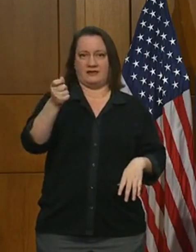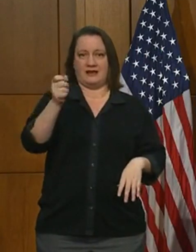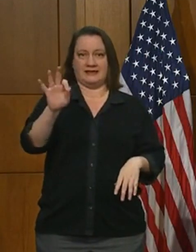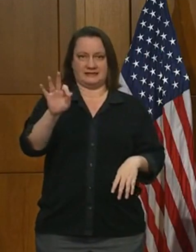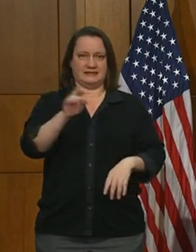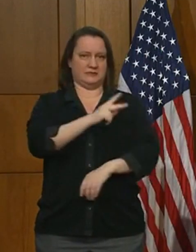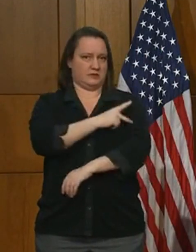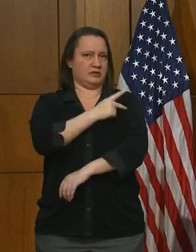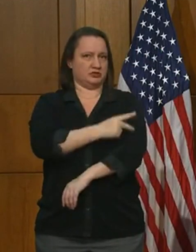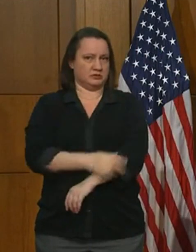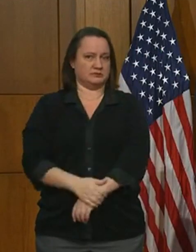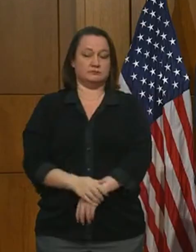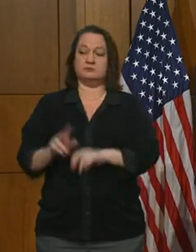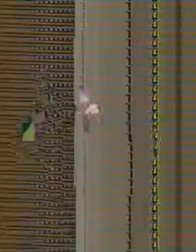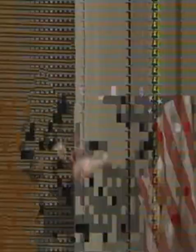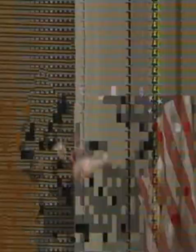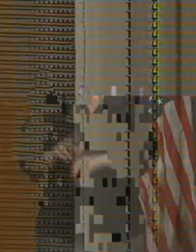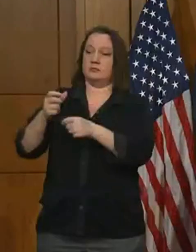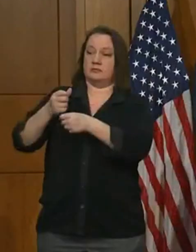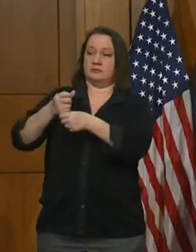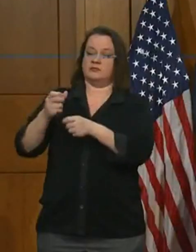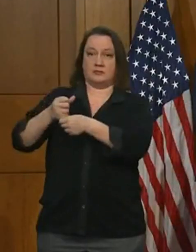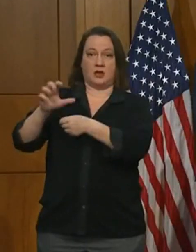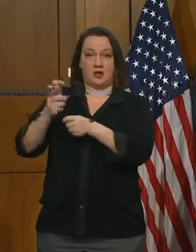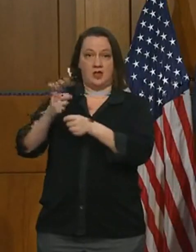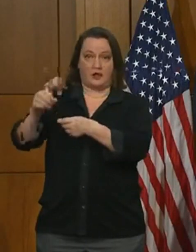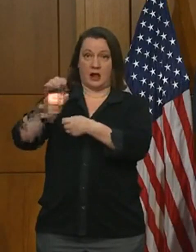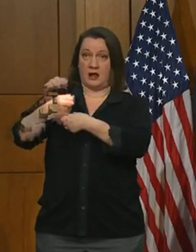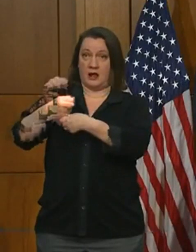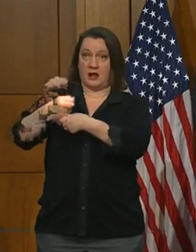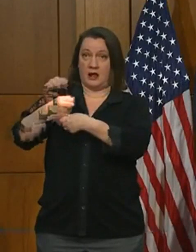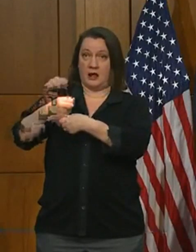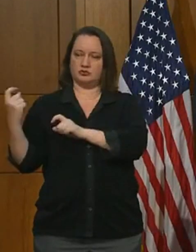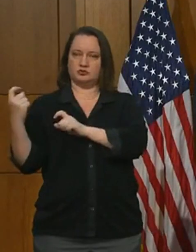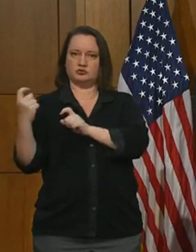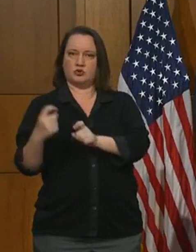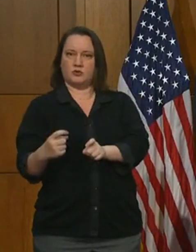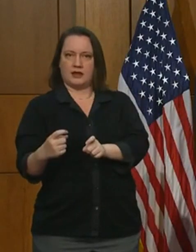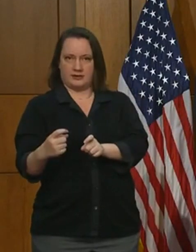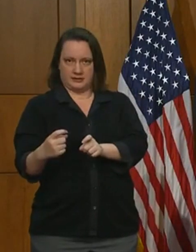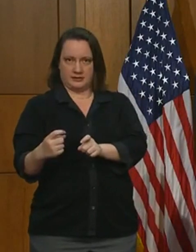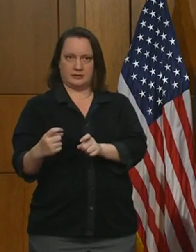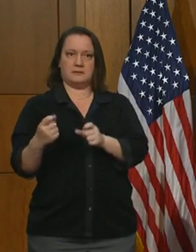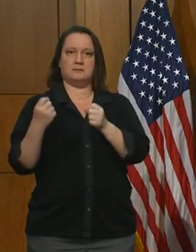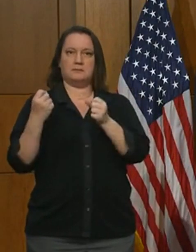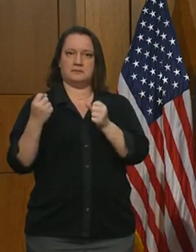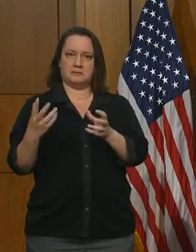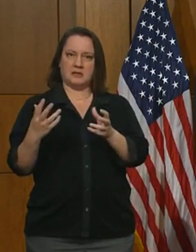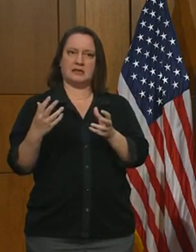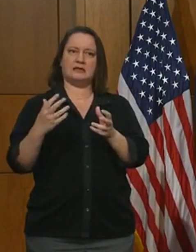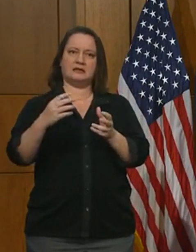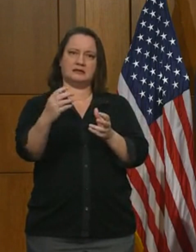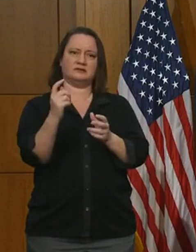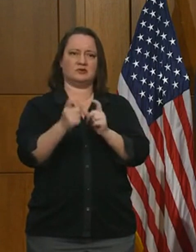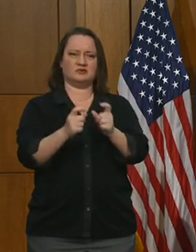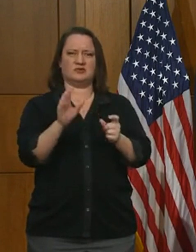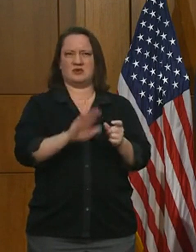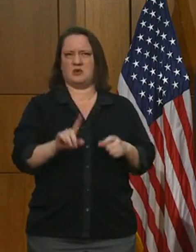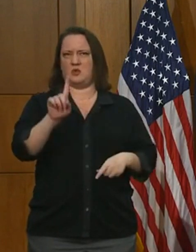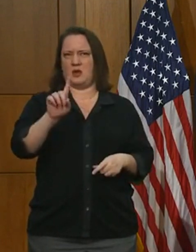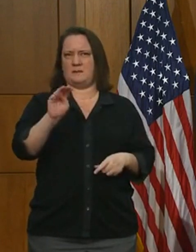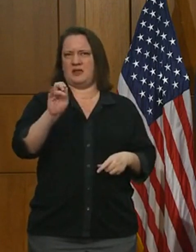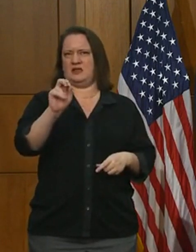manufacturer that produces remdesivir donated a number of doses, somewhere around 1.5 million